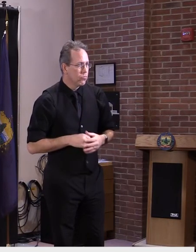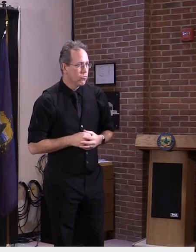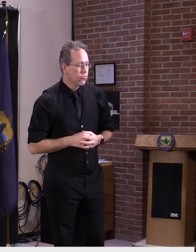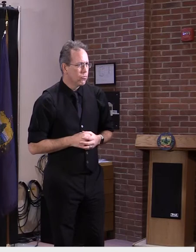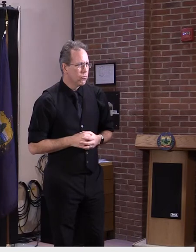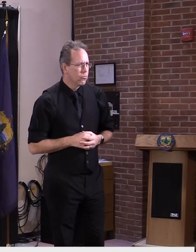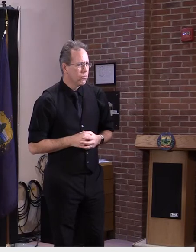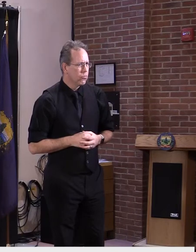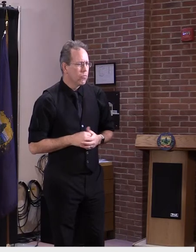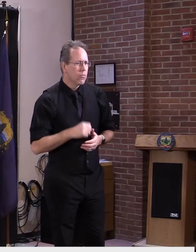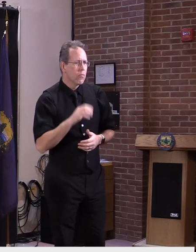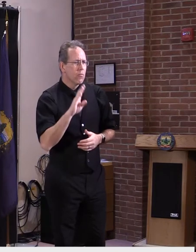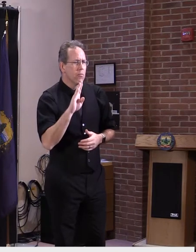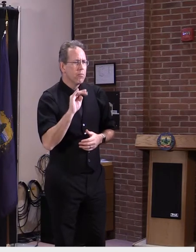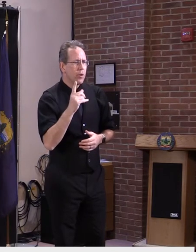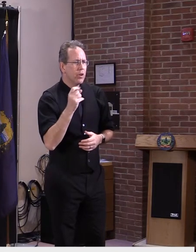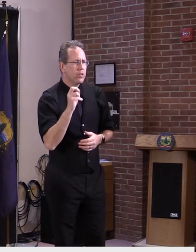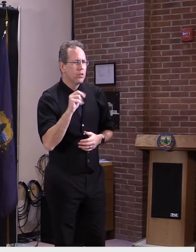Joseph?